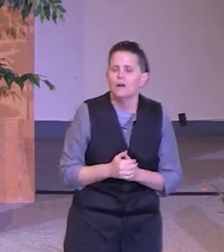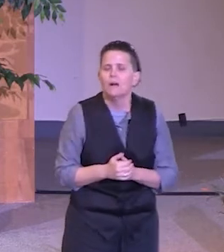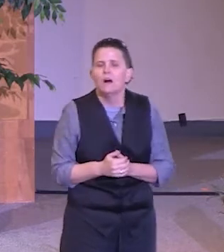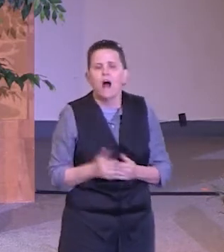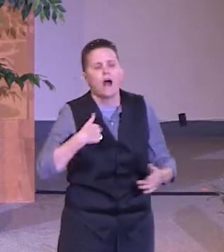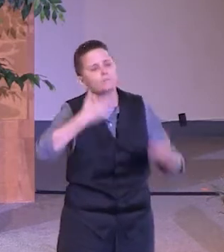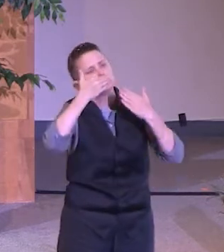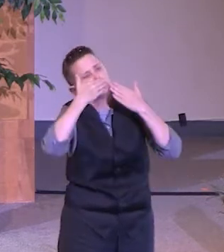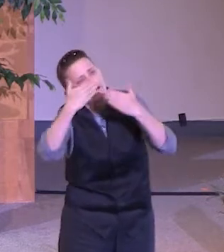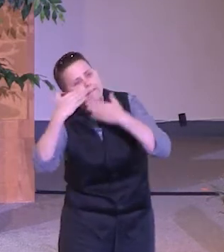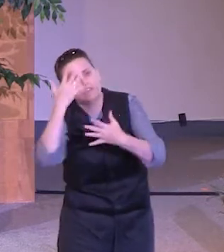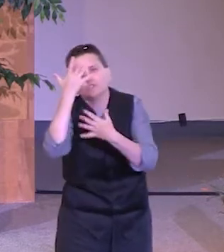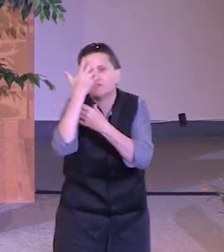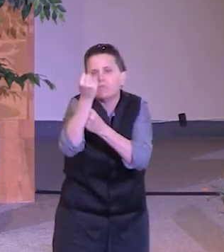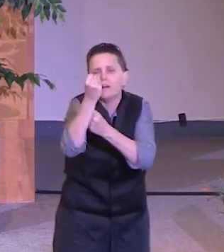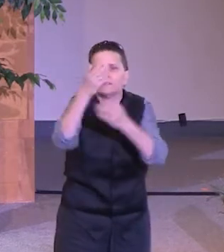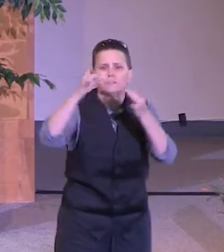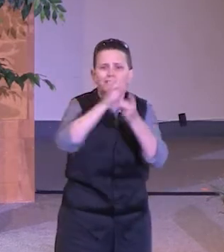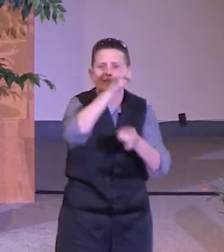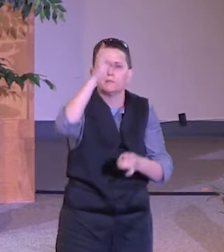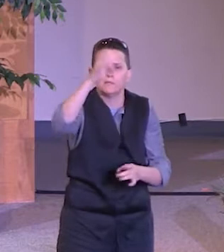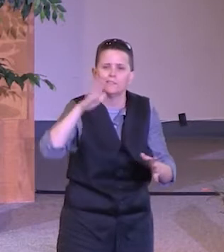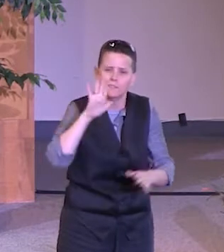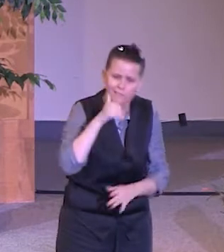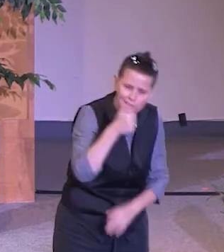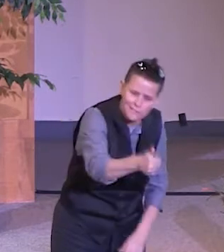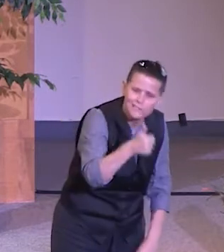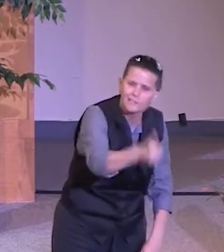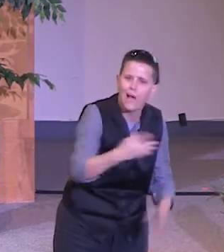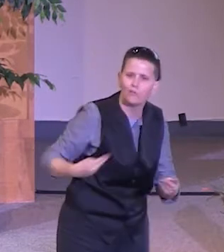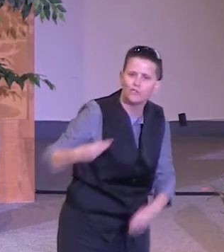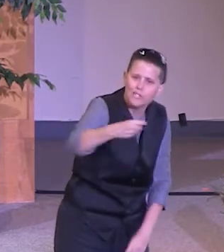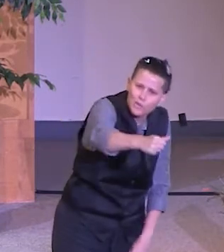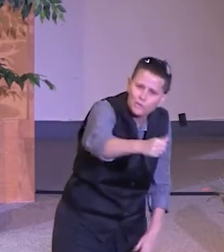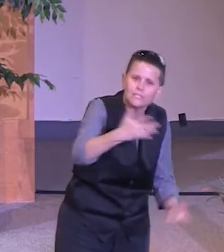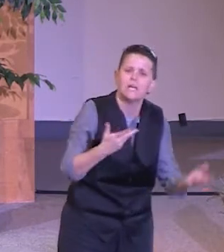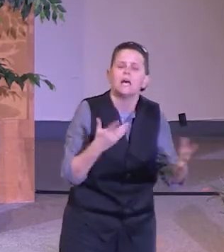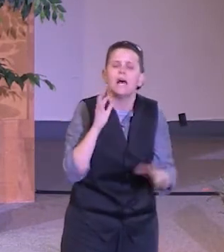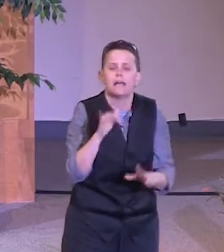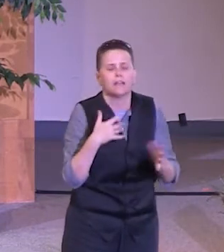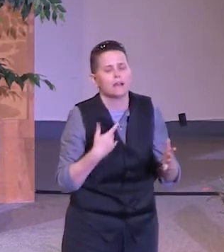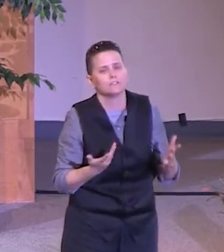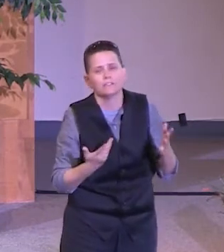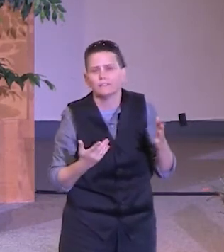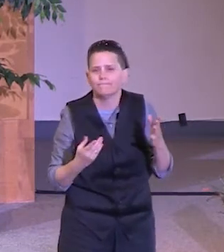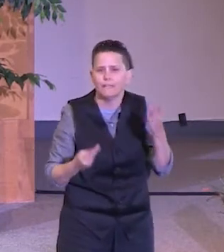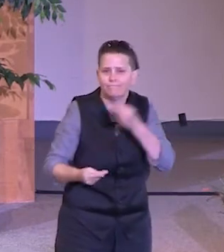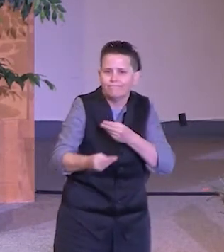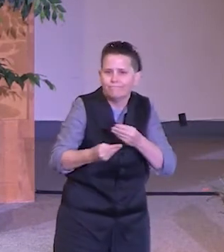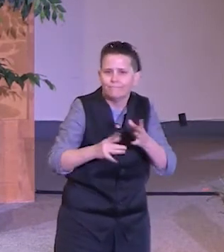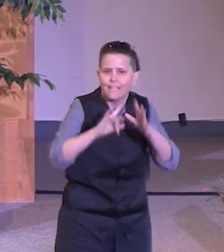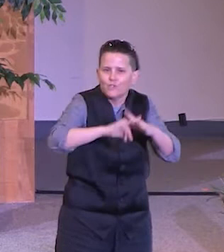grateful, trusting recipient of Spirit's unfailing generosity and a conduit through which all of God's blessings flow.